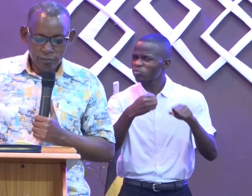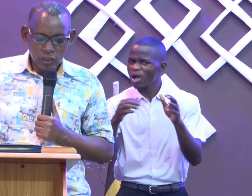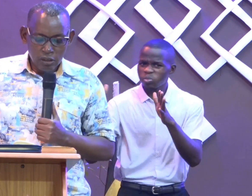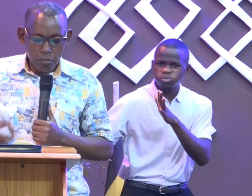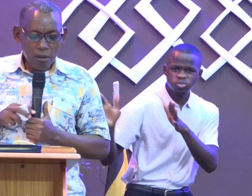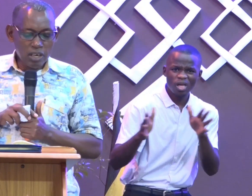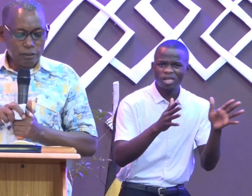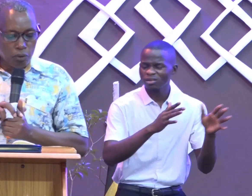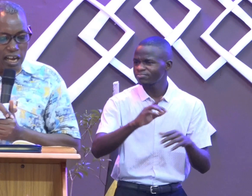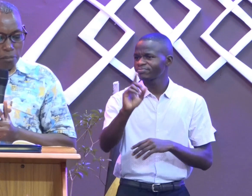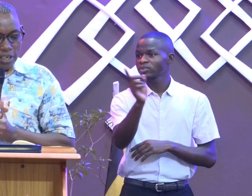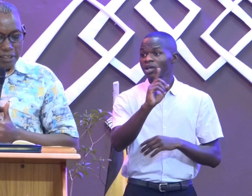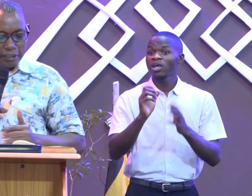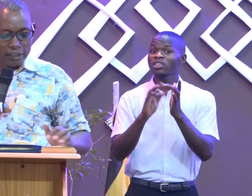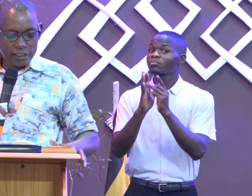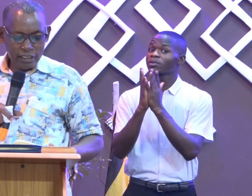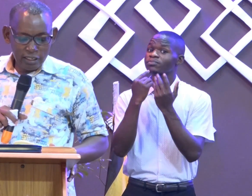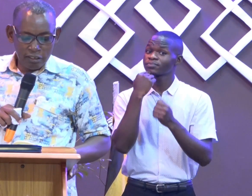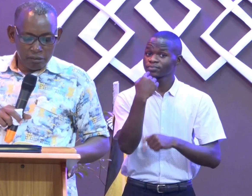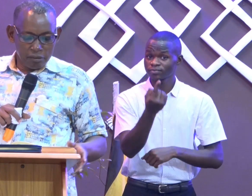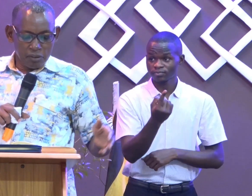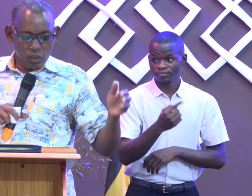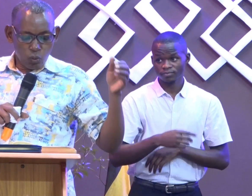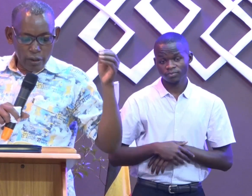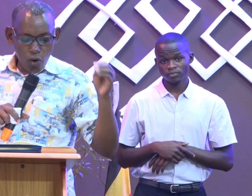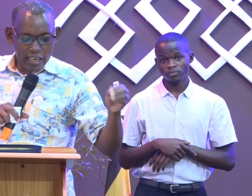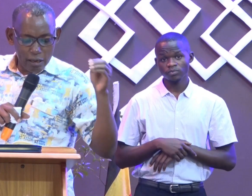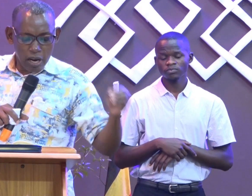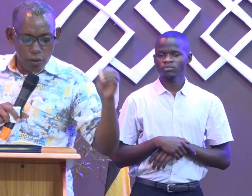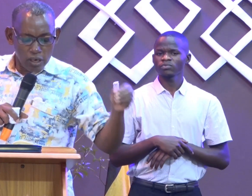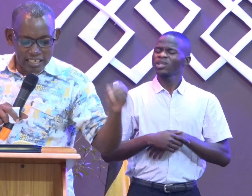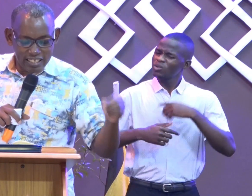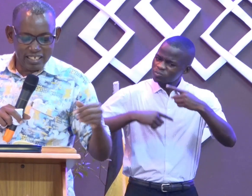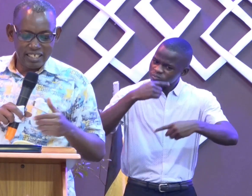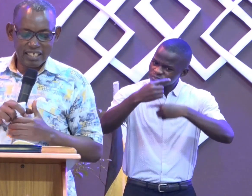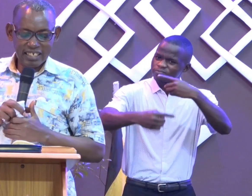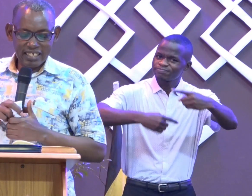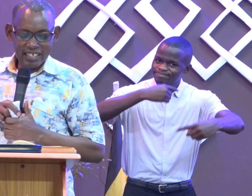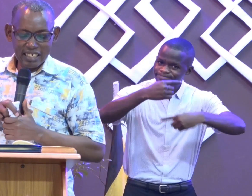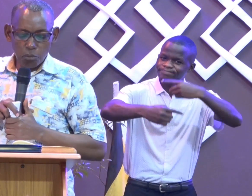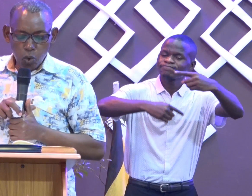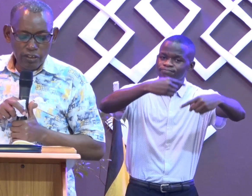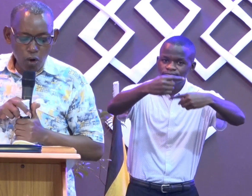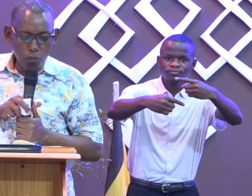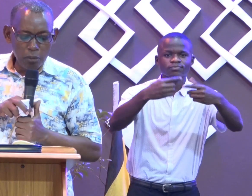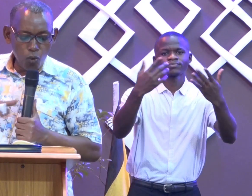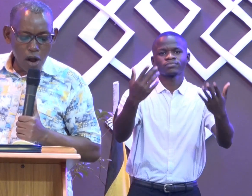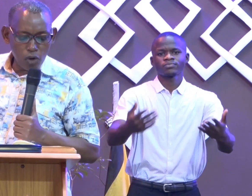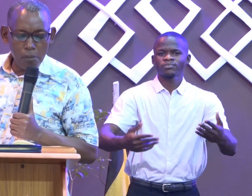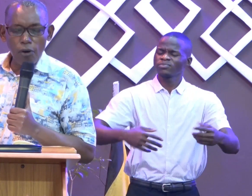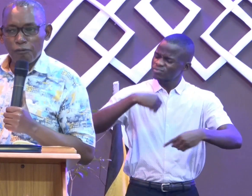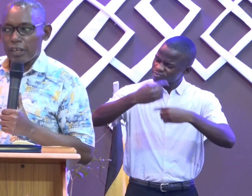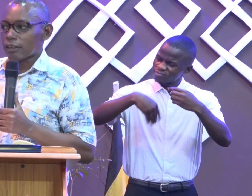not going to be shaken. Bible yetugambye. The Bible has told us. Tweyongere bweyongezi. Let us continue